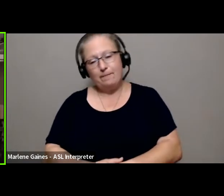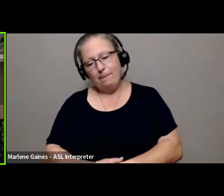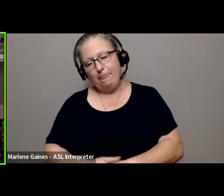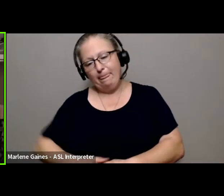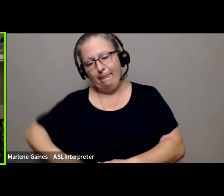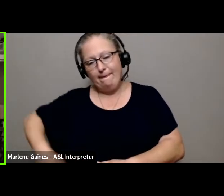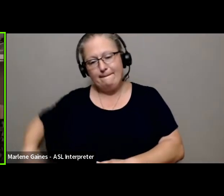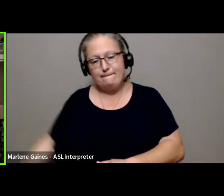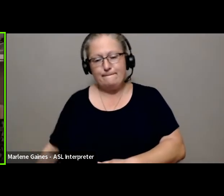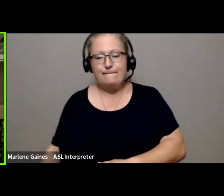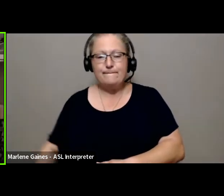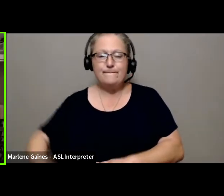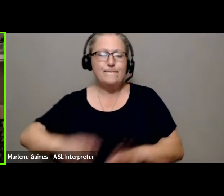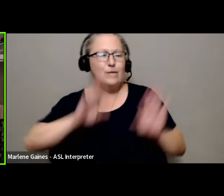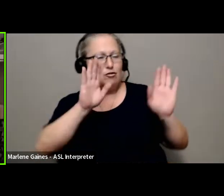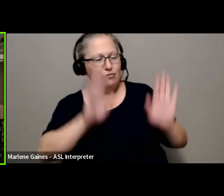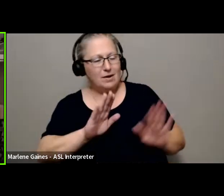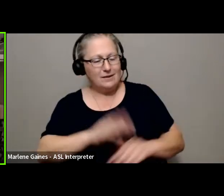Great.